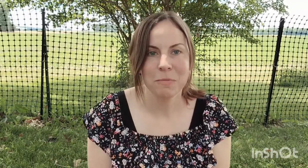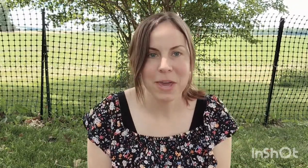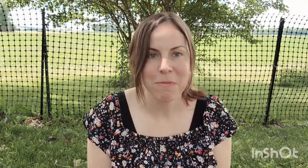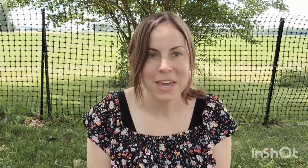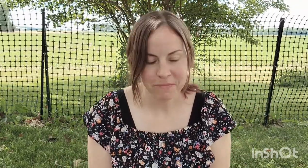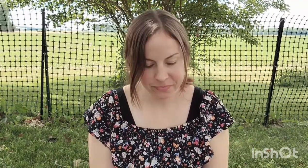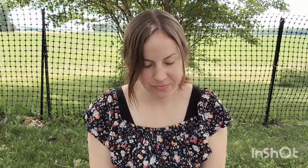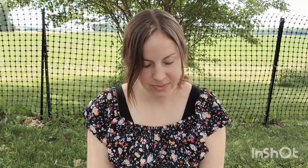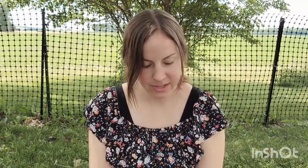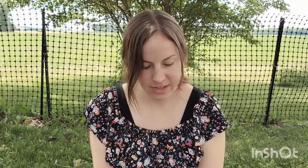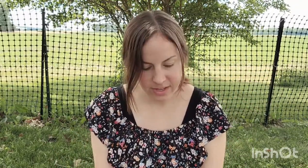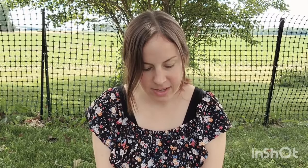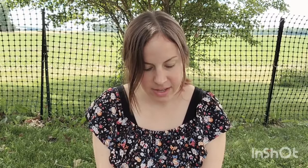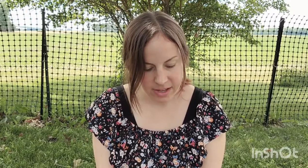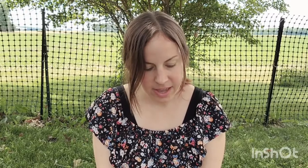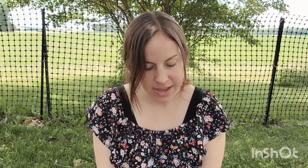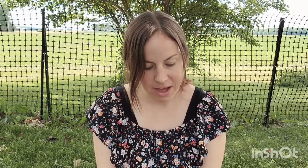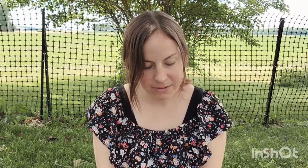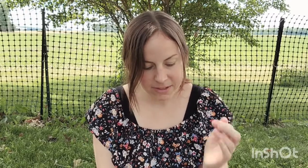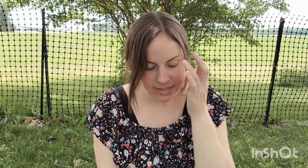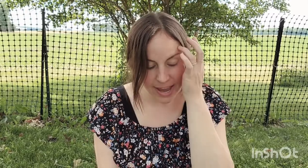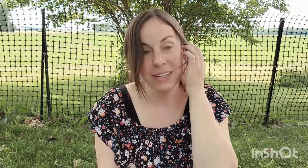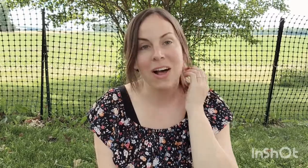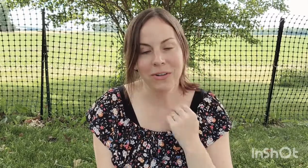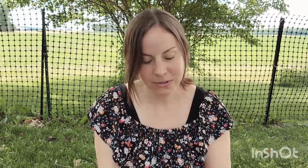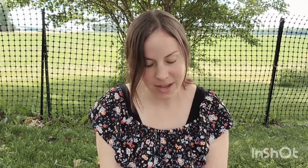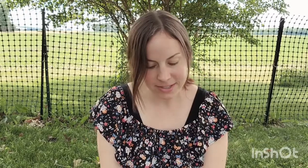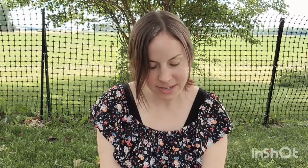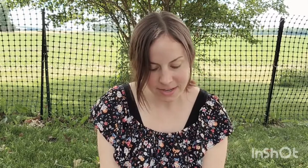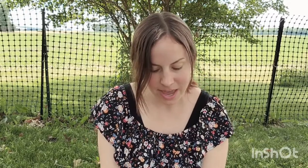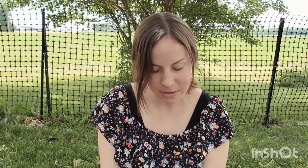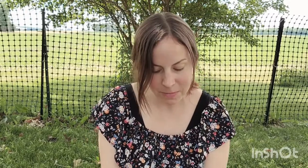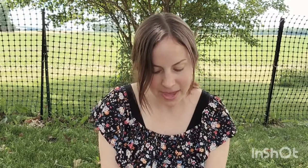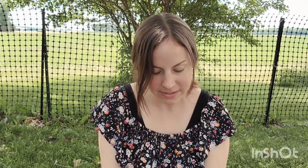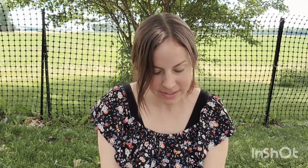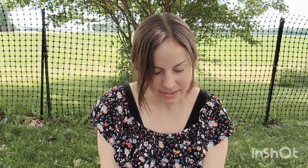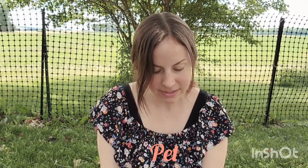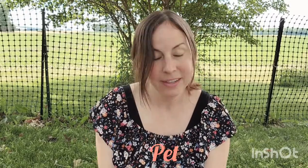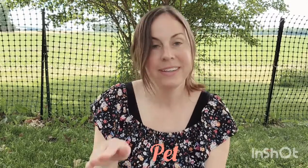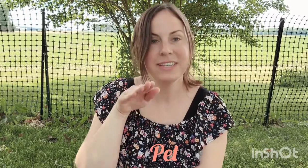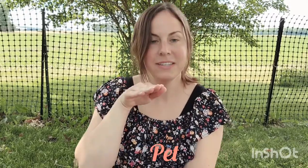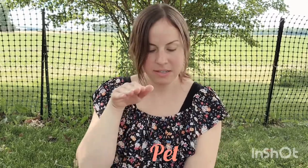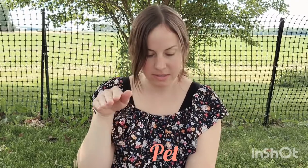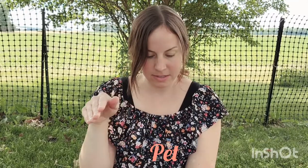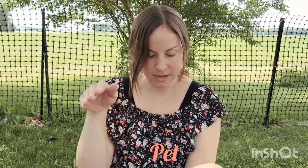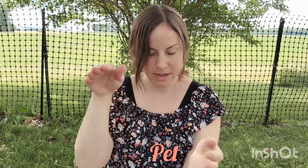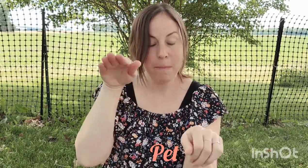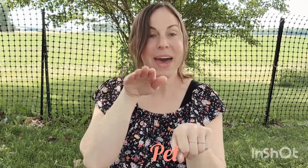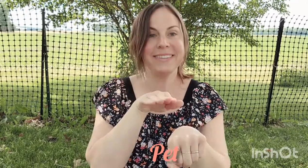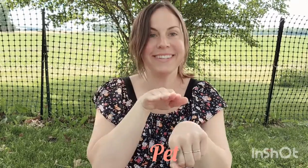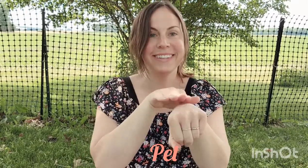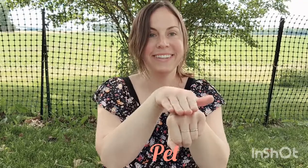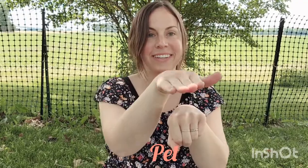baby. It covers aunt, uncle, cousin, and pet. This is pet.